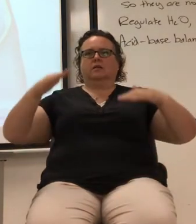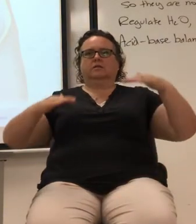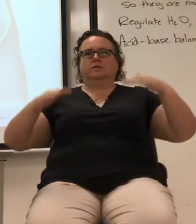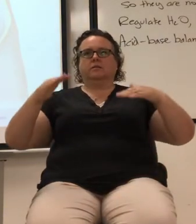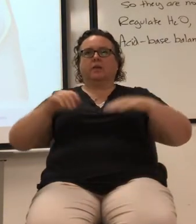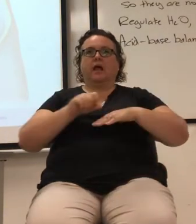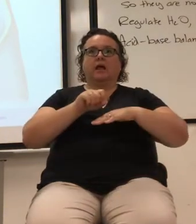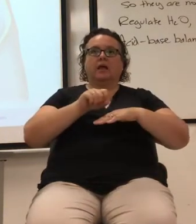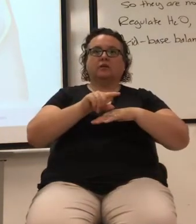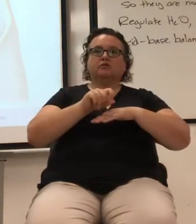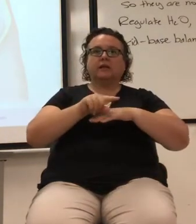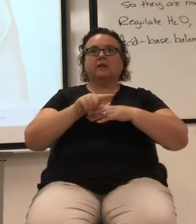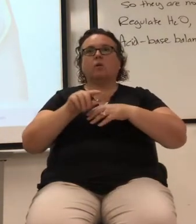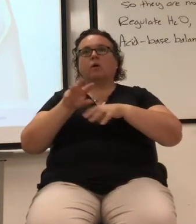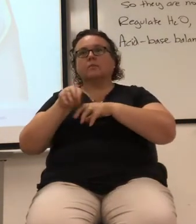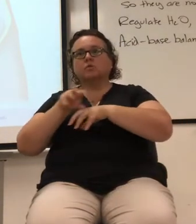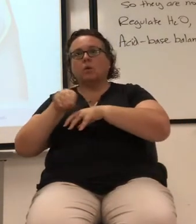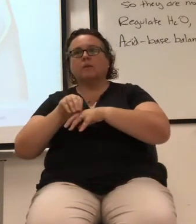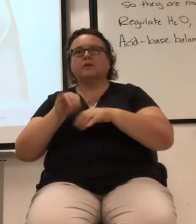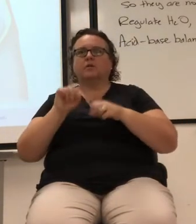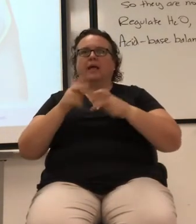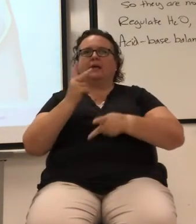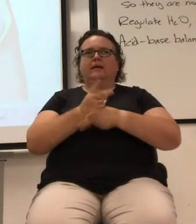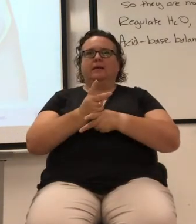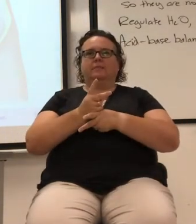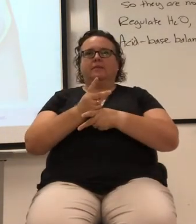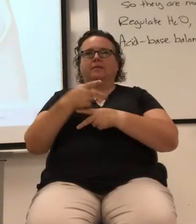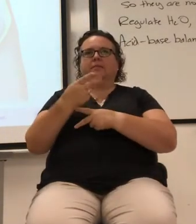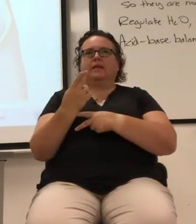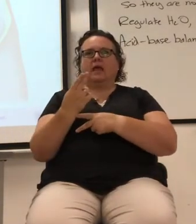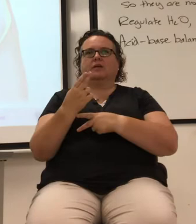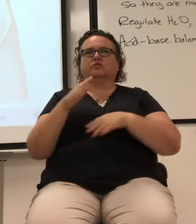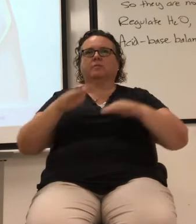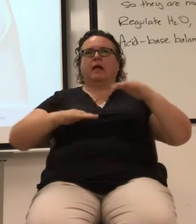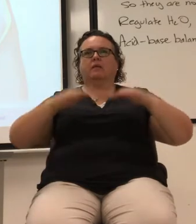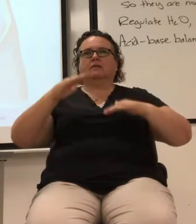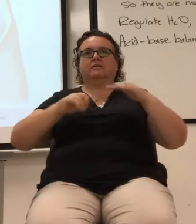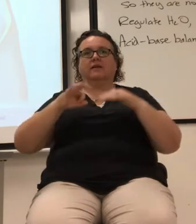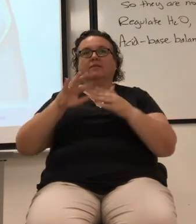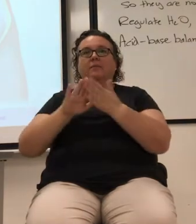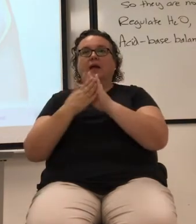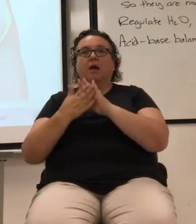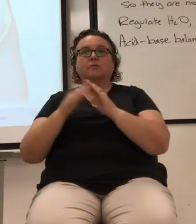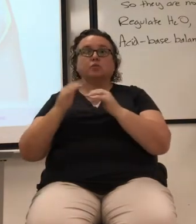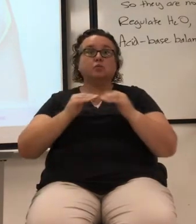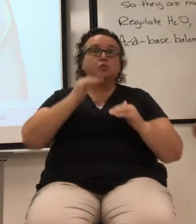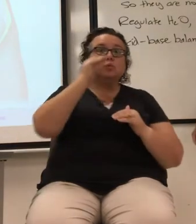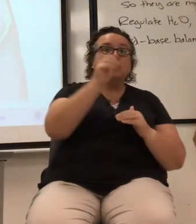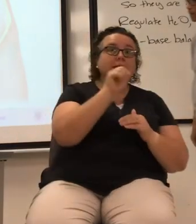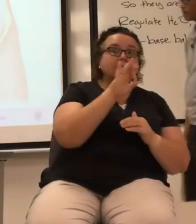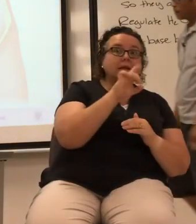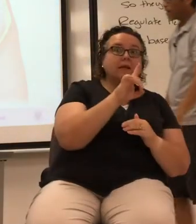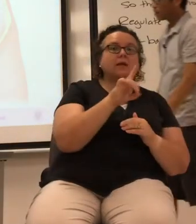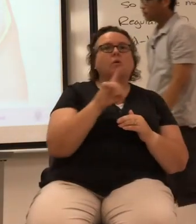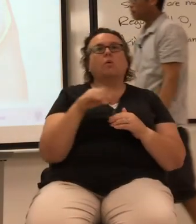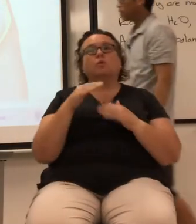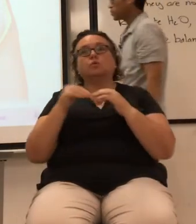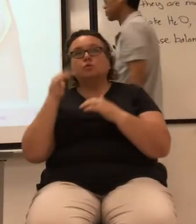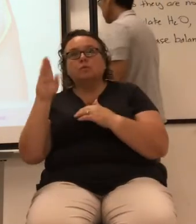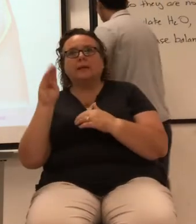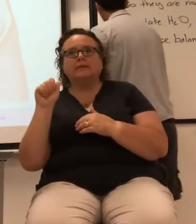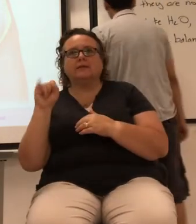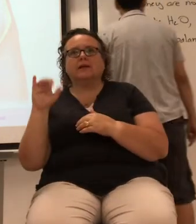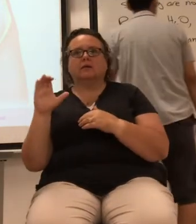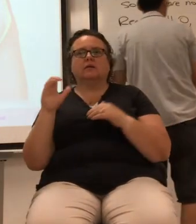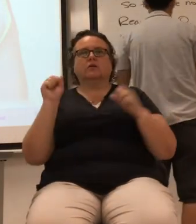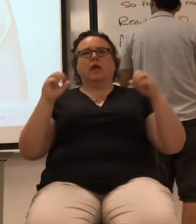or reabsorbing, you can kind of keep the pH balanced if it gets too acidic or basic. So we'll talk about that. The endocrine